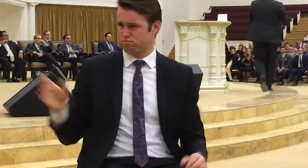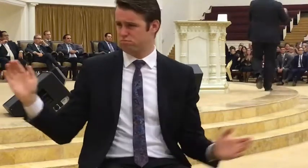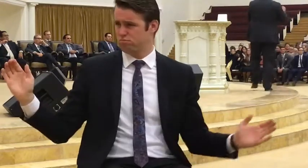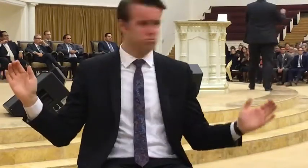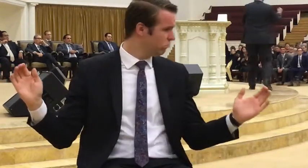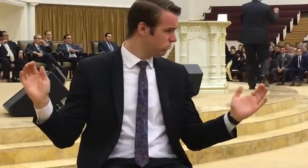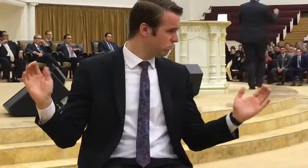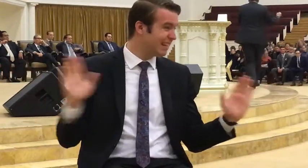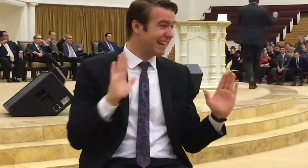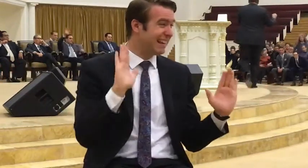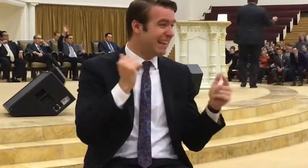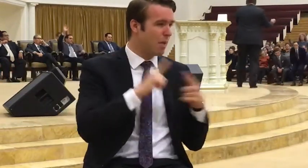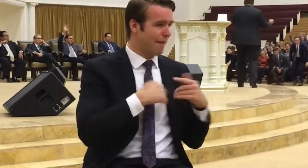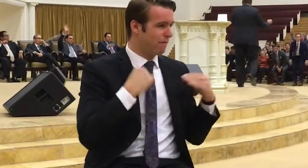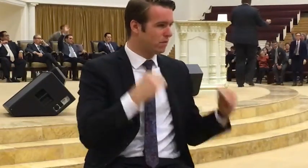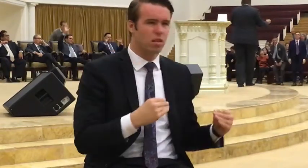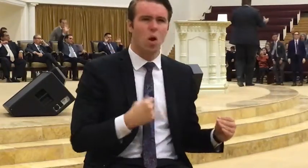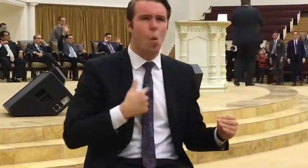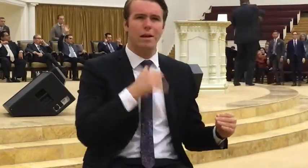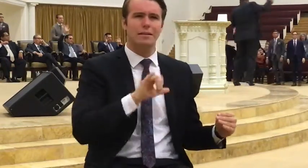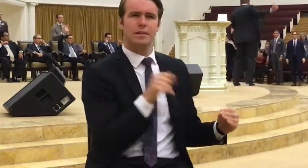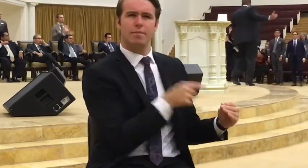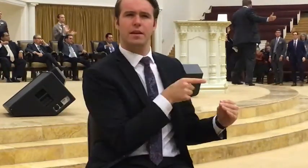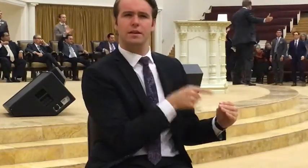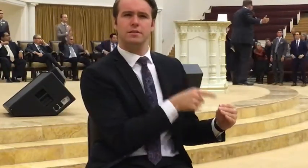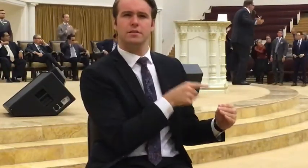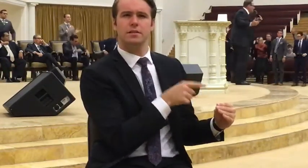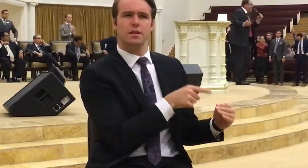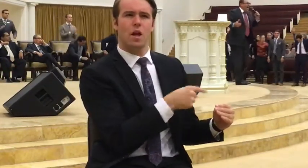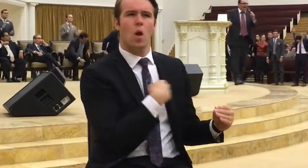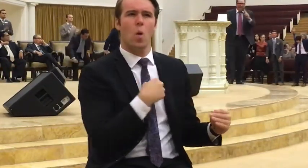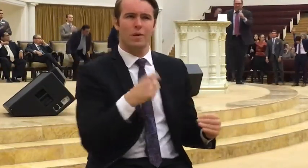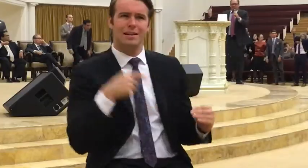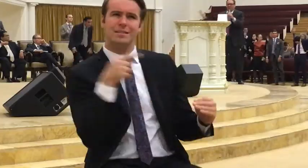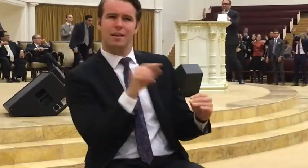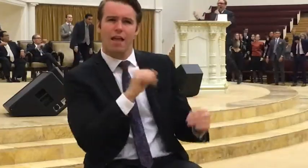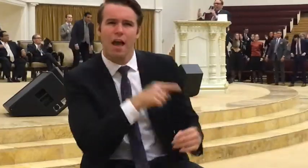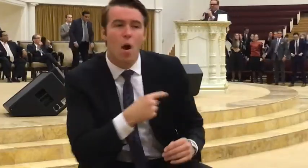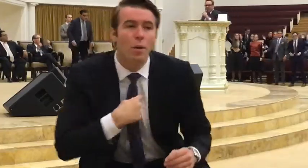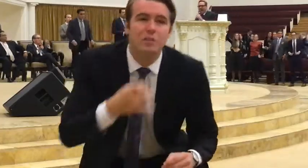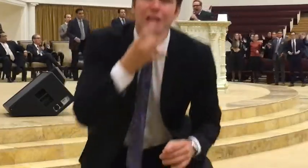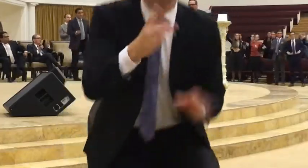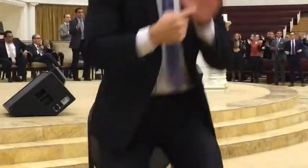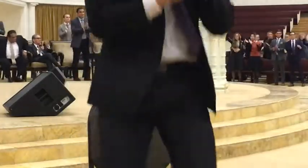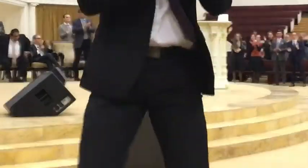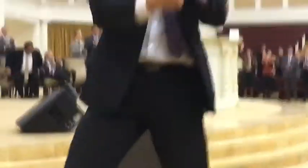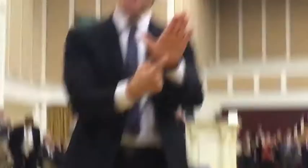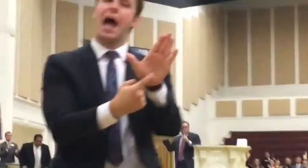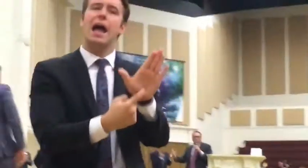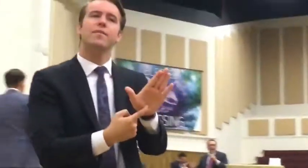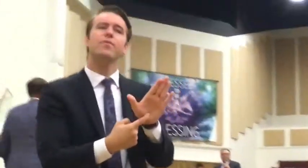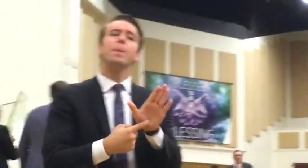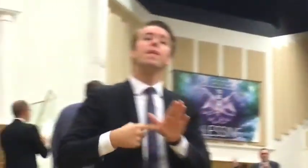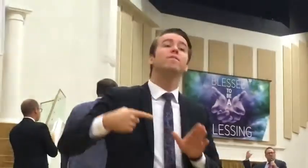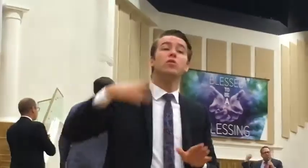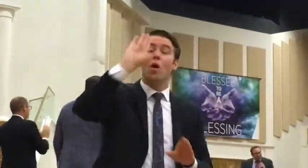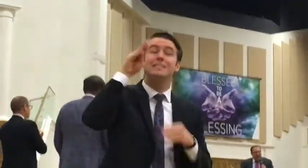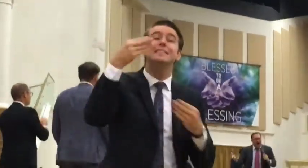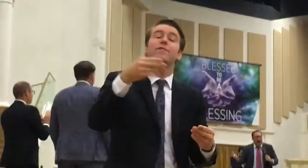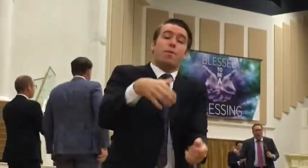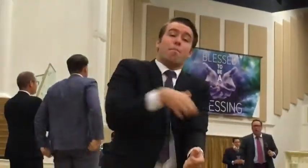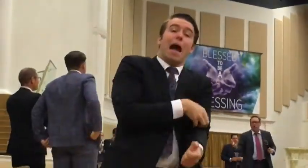on. We got to get in the marketplace. Get the bushel off the light and let this light shine. You're equipped